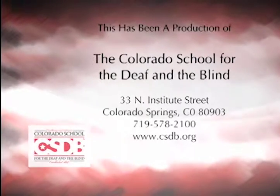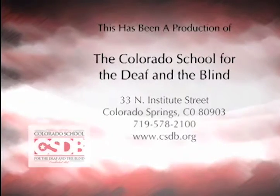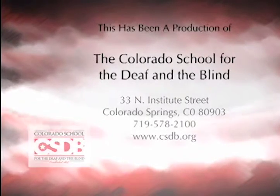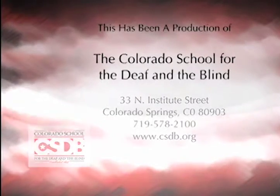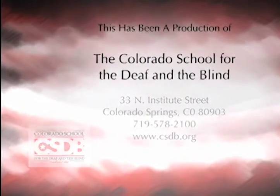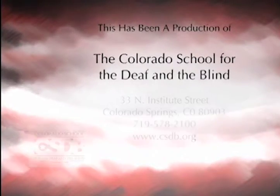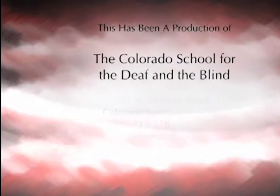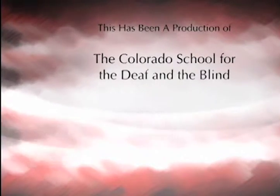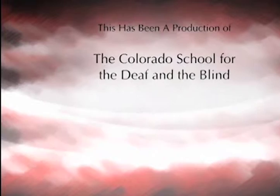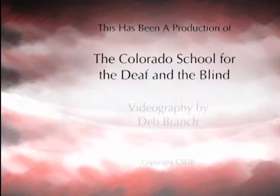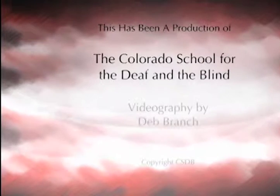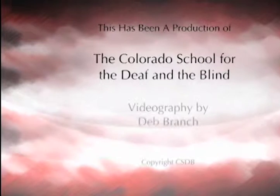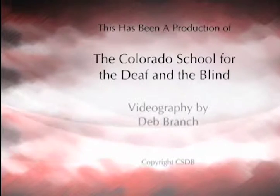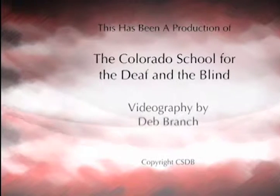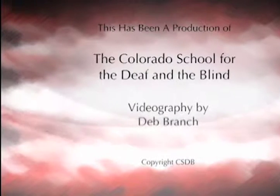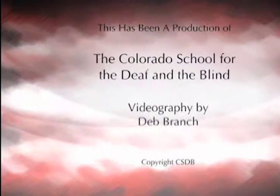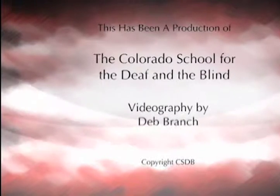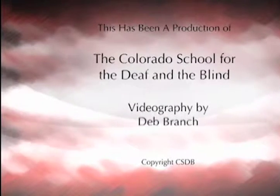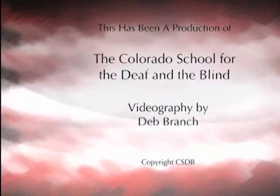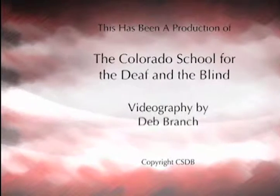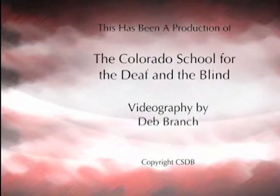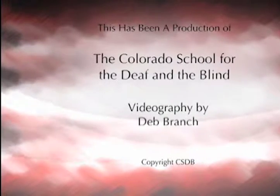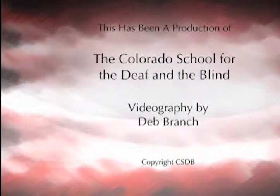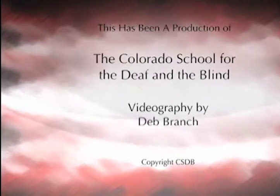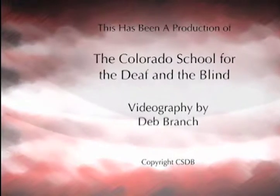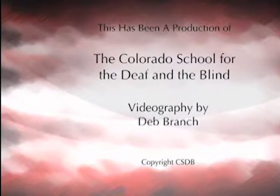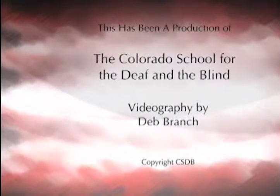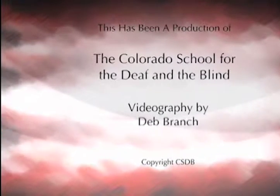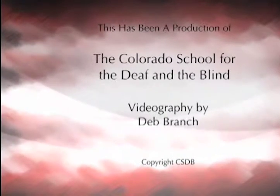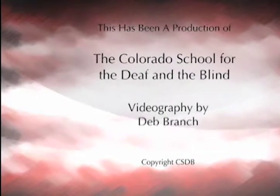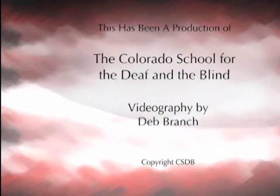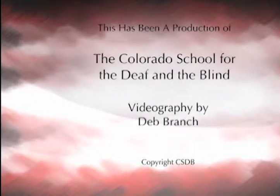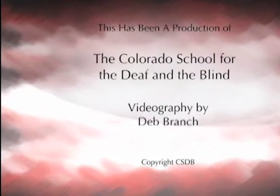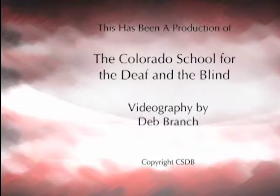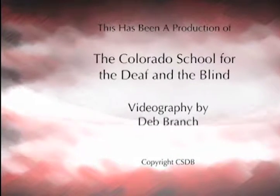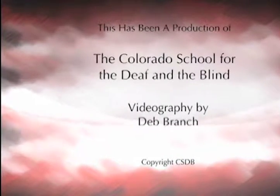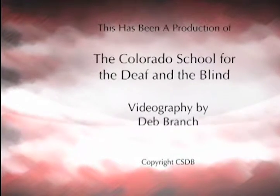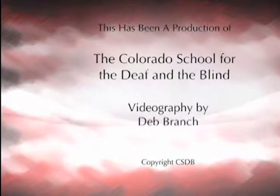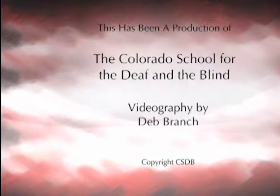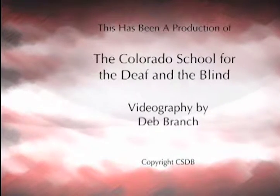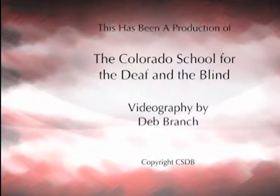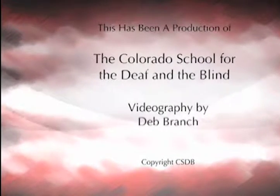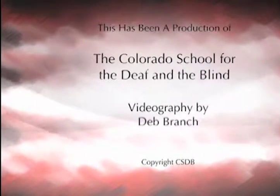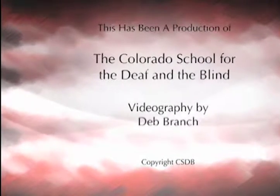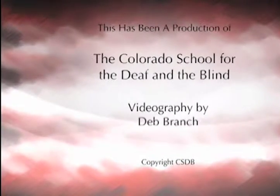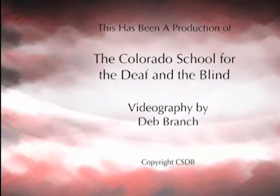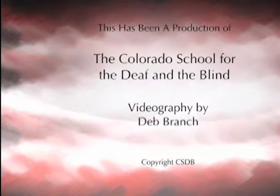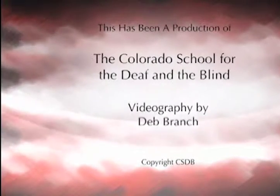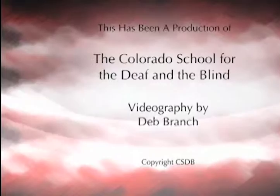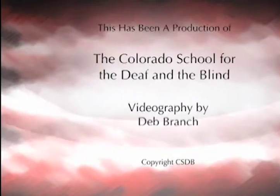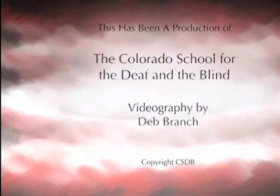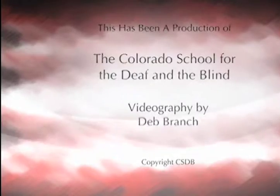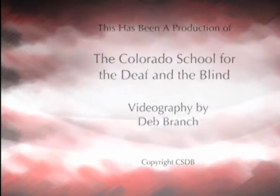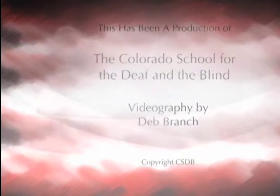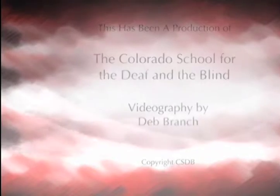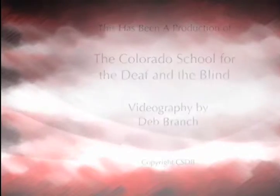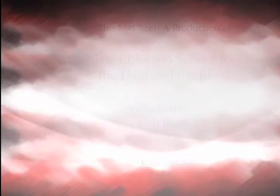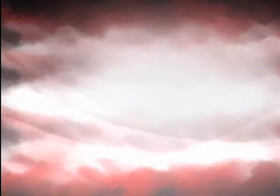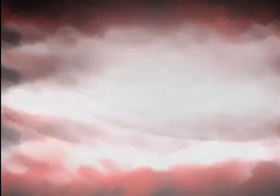719-578-2100, www.csdb.org. Videography by Deb Branch.